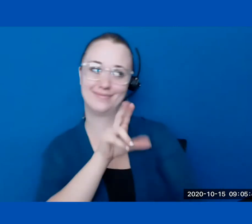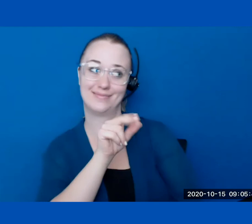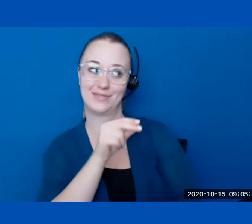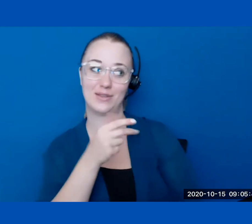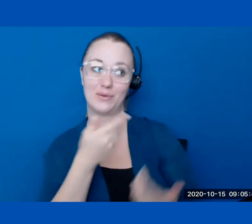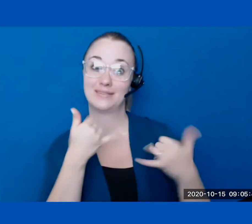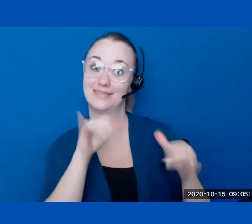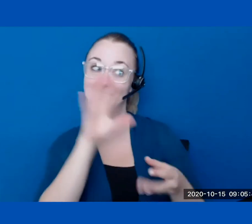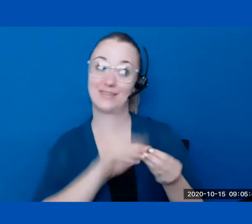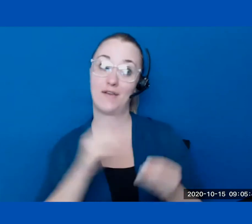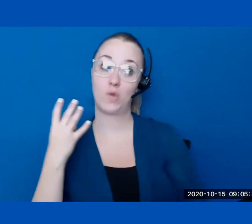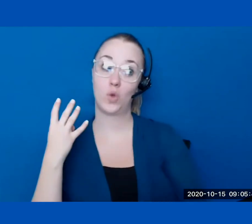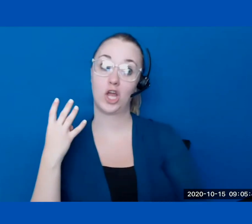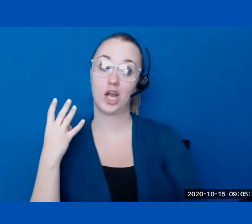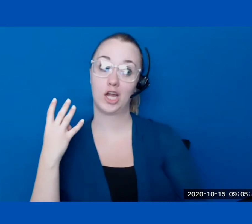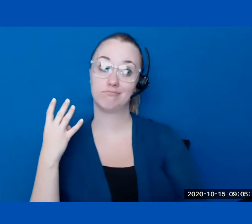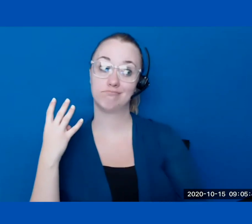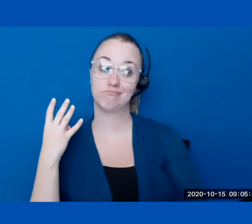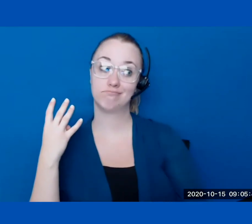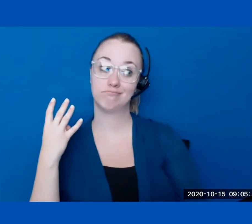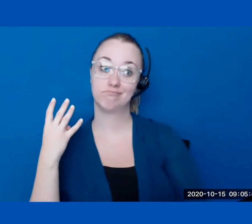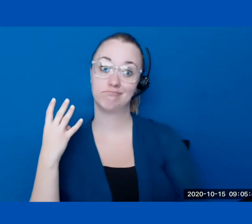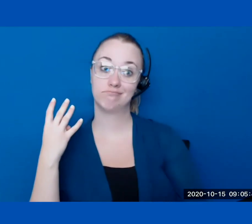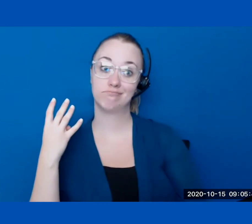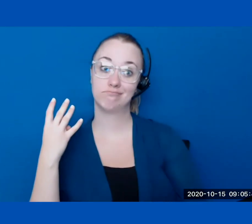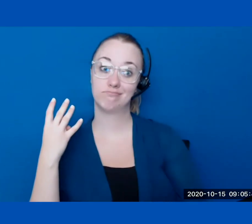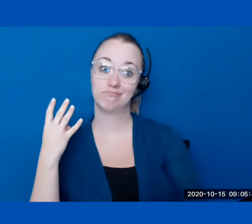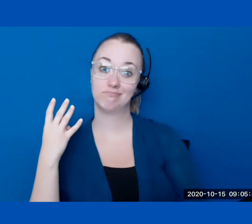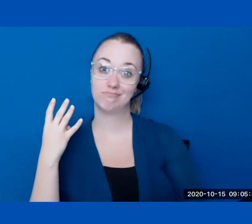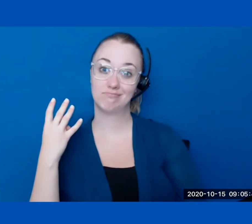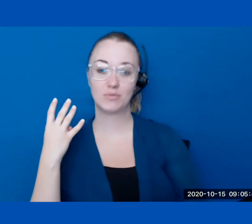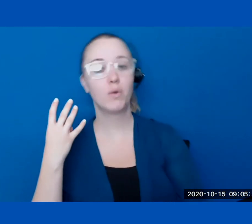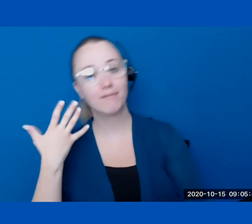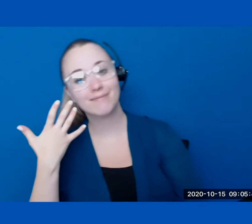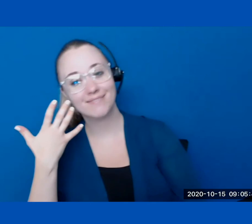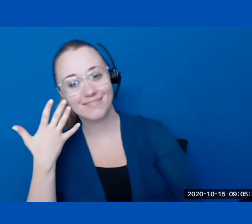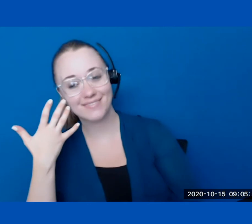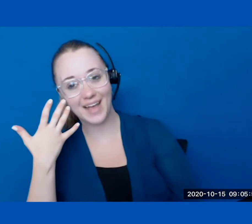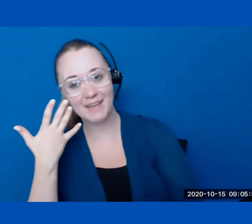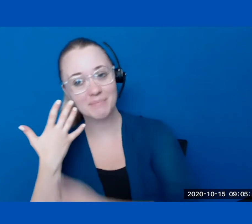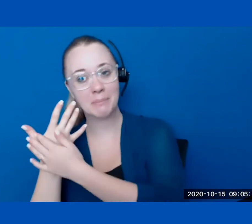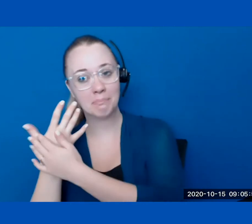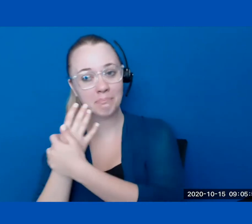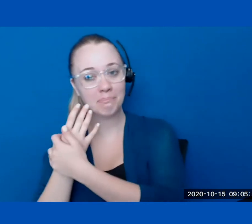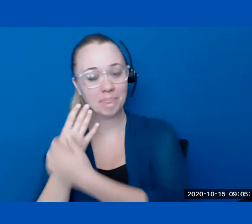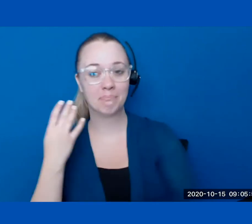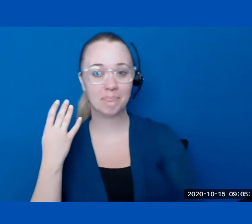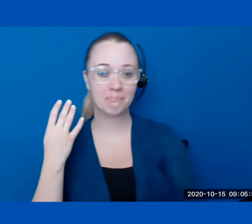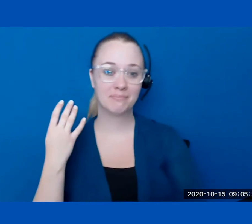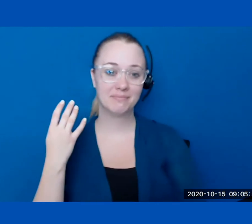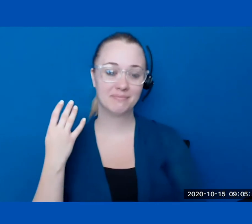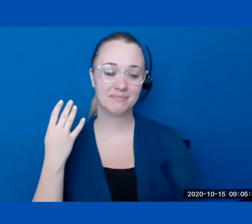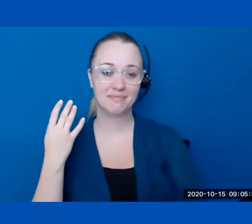4. Because I still only have 5 senses because, you know, I'm short 1, but add 1. But